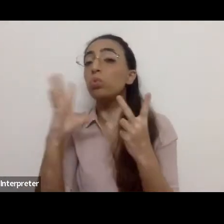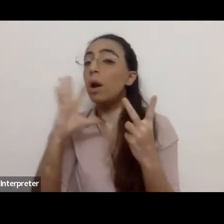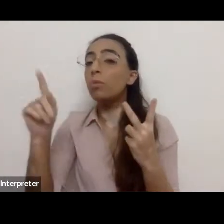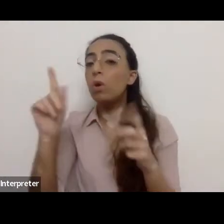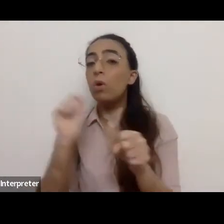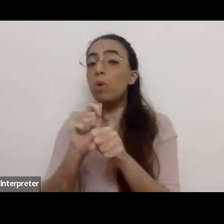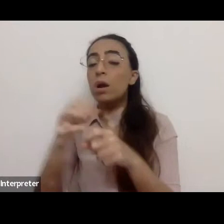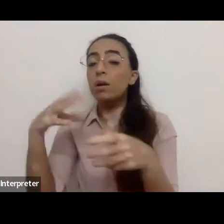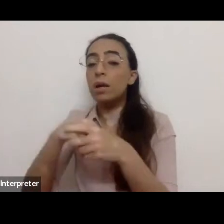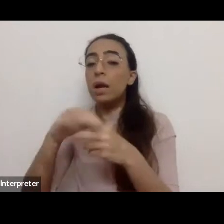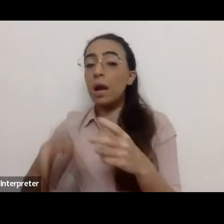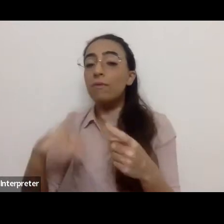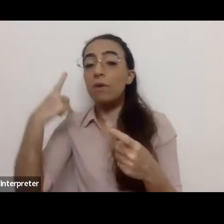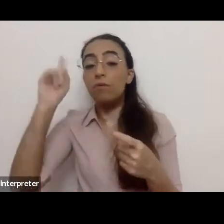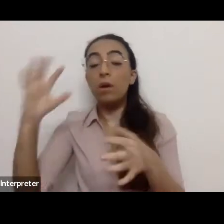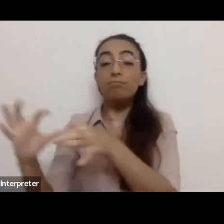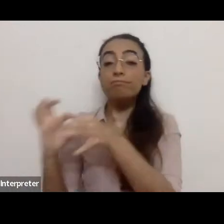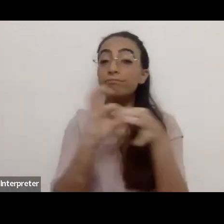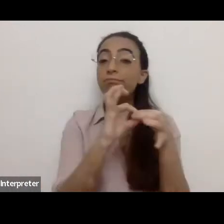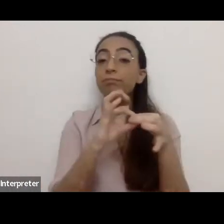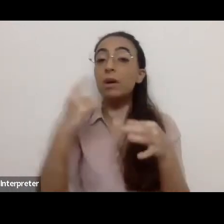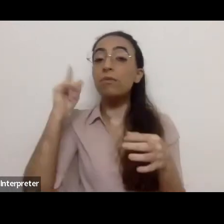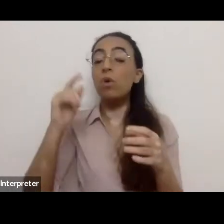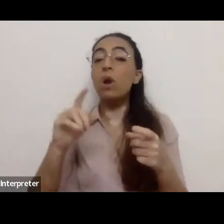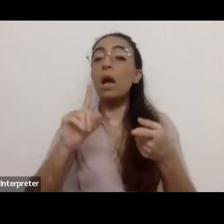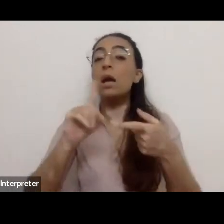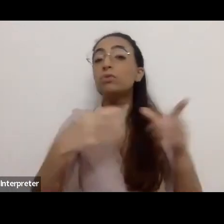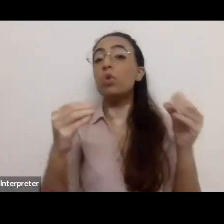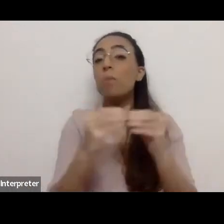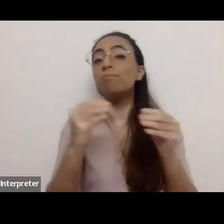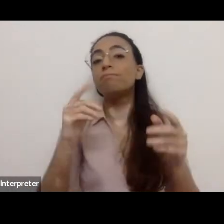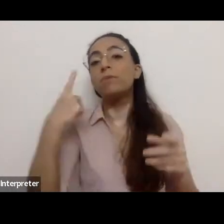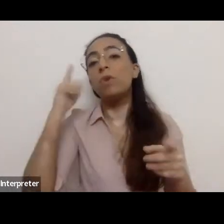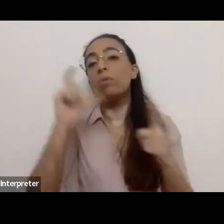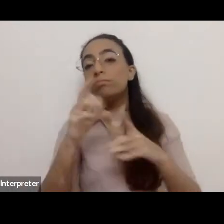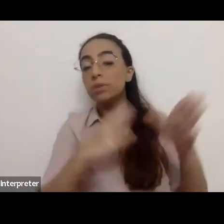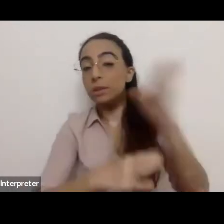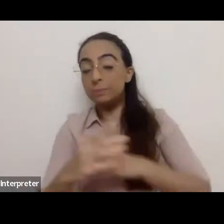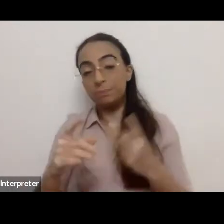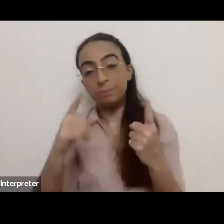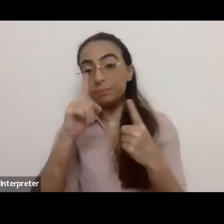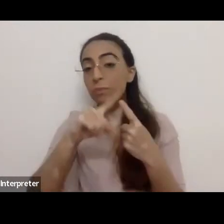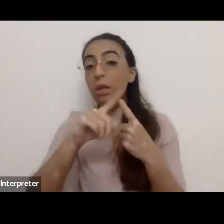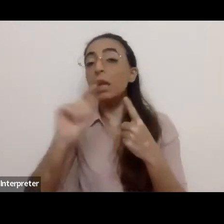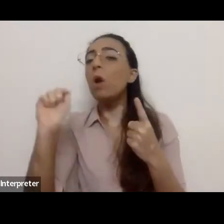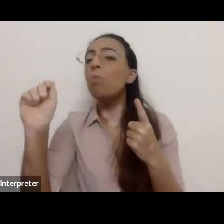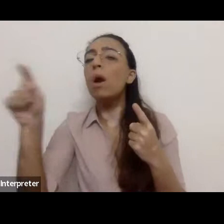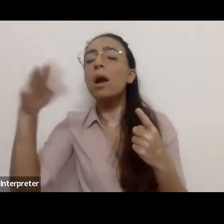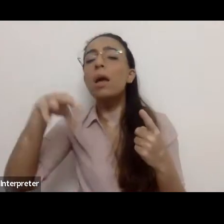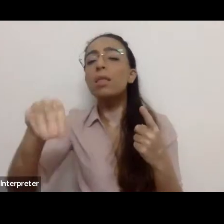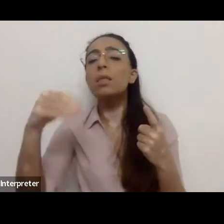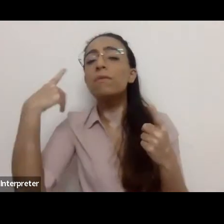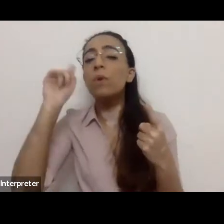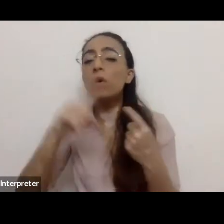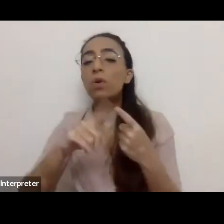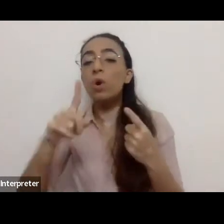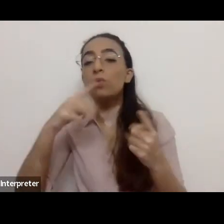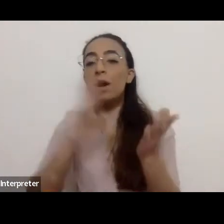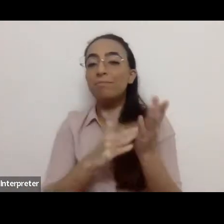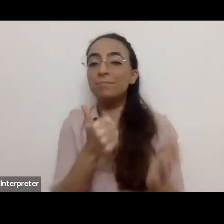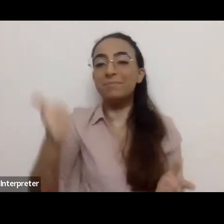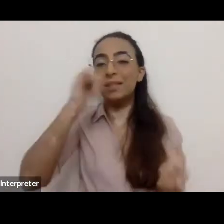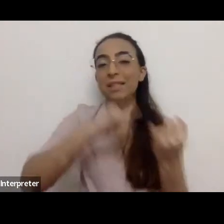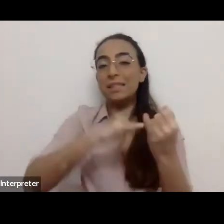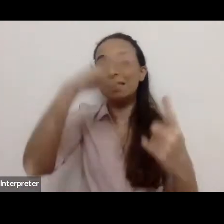are directly linked to the cause of employment for the disabled. One, he is the Minister of State